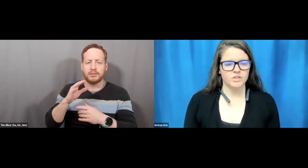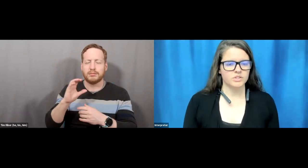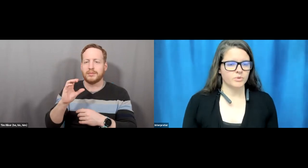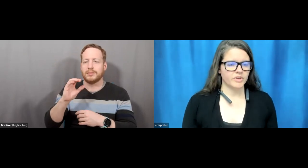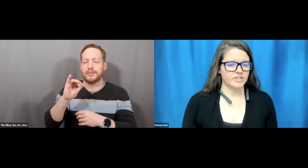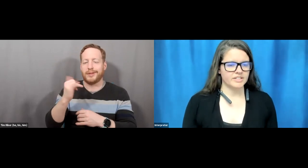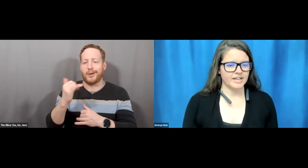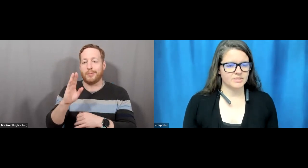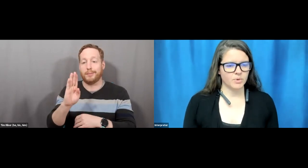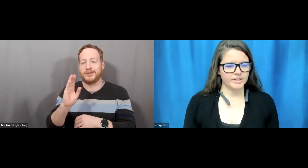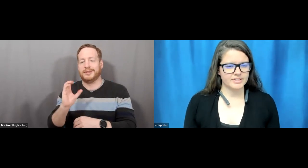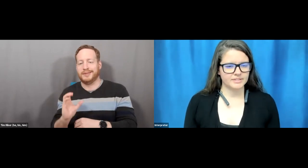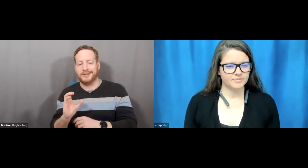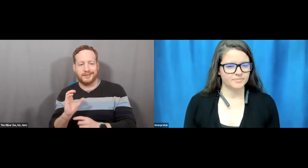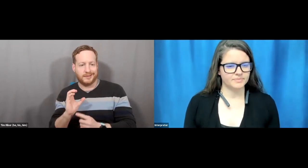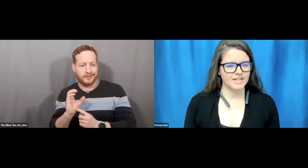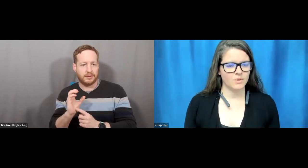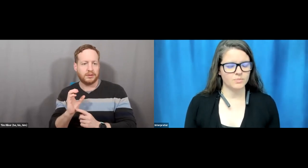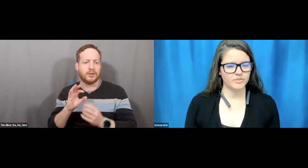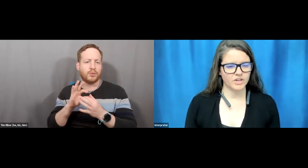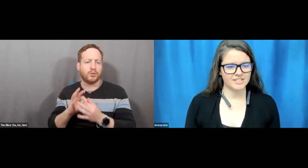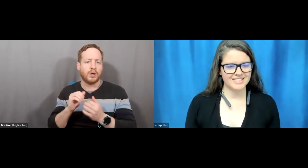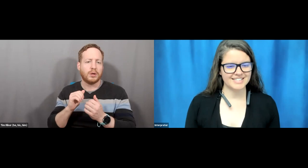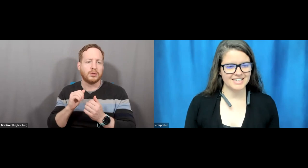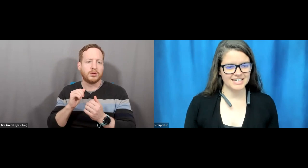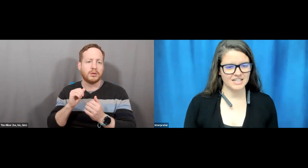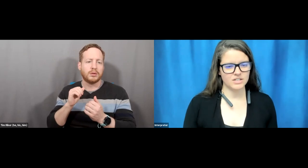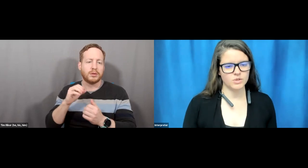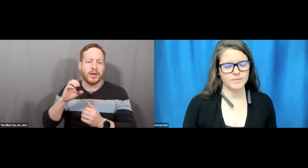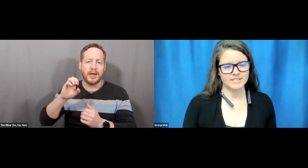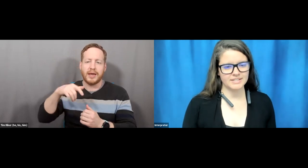So moving on to the next point. Now we're moving on to C in new business.